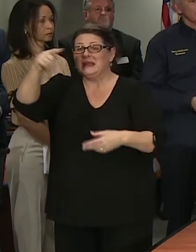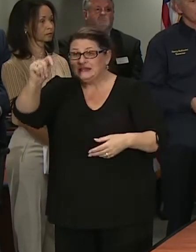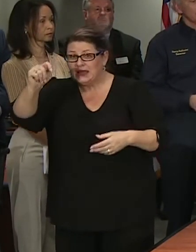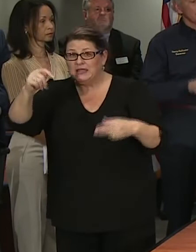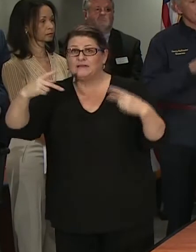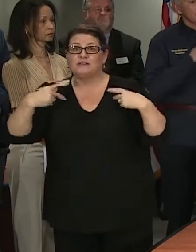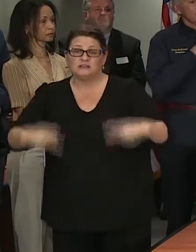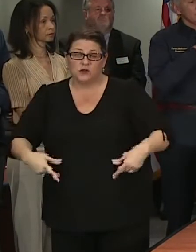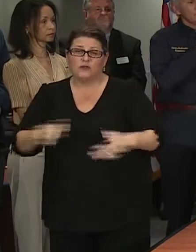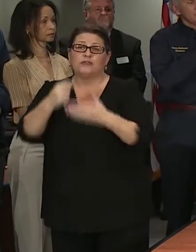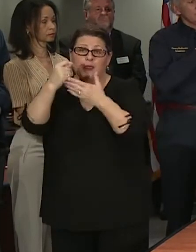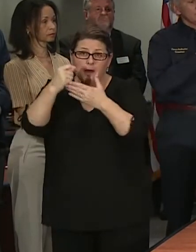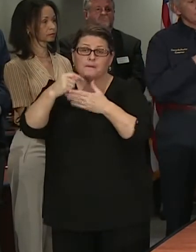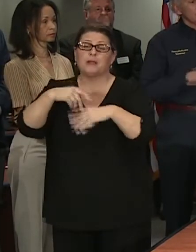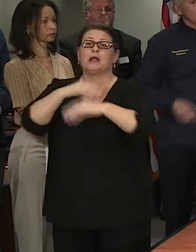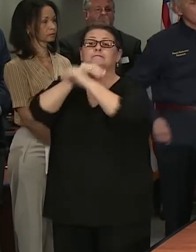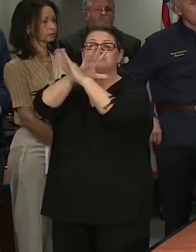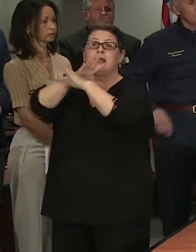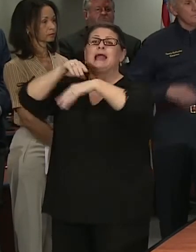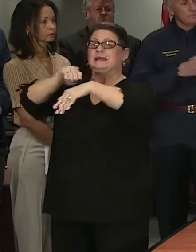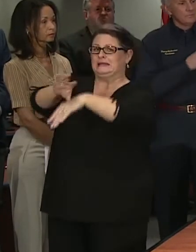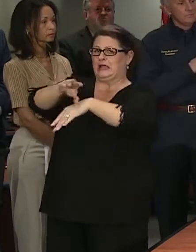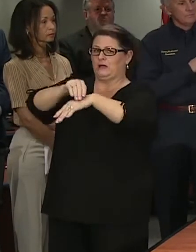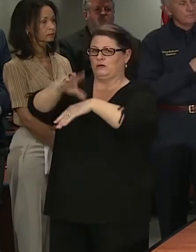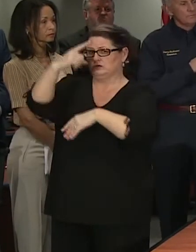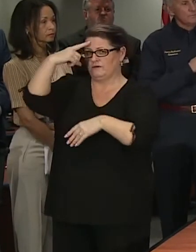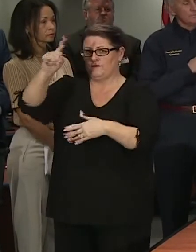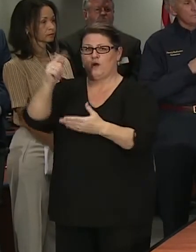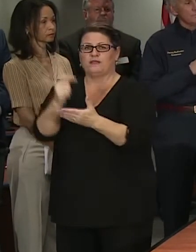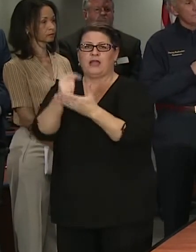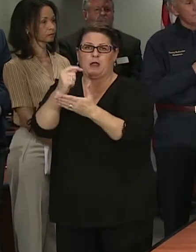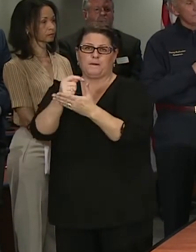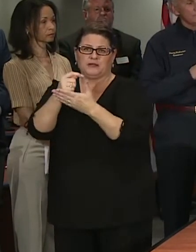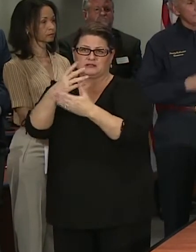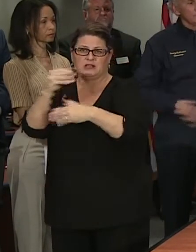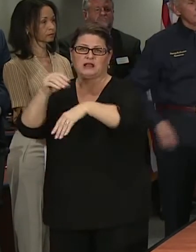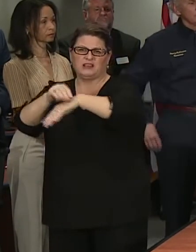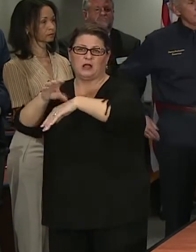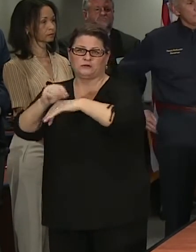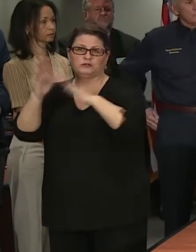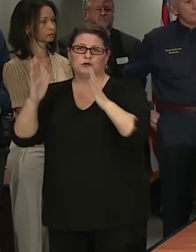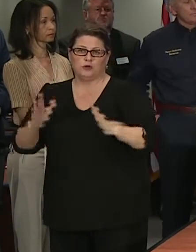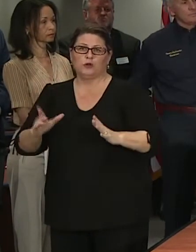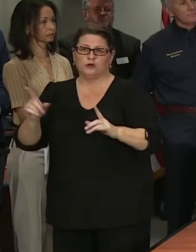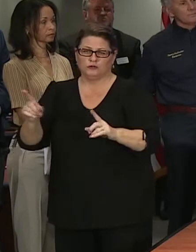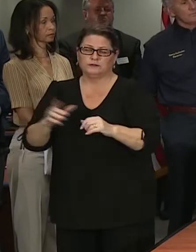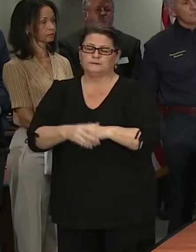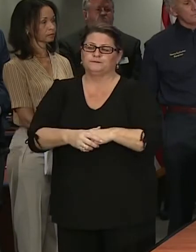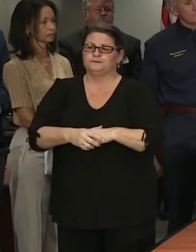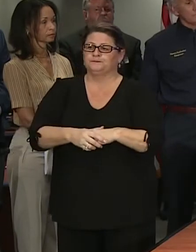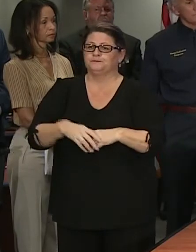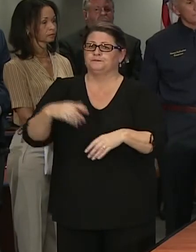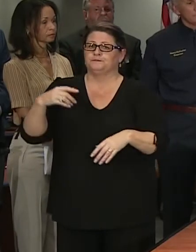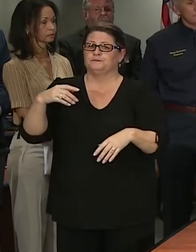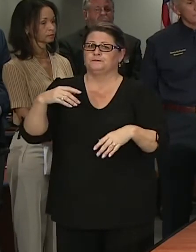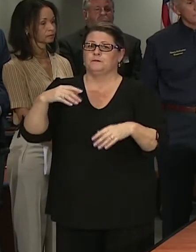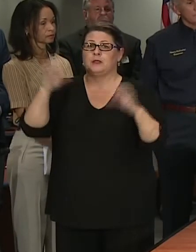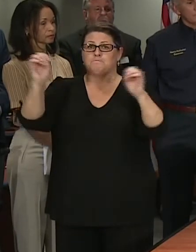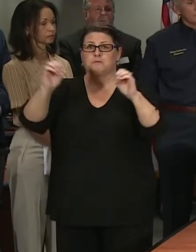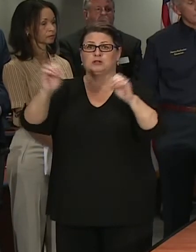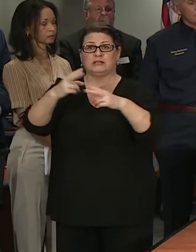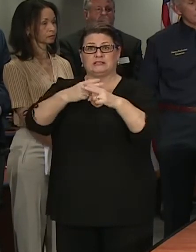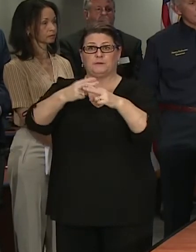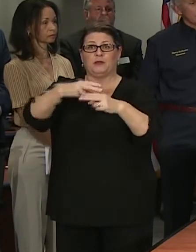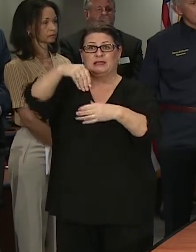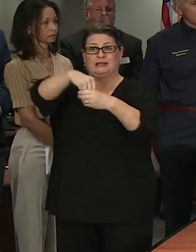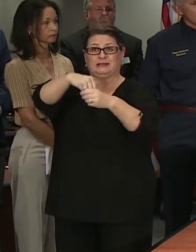and telecounseling for counselors and therapists, to name a few. We have expedited emergency temporary in-state